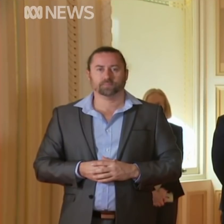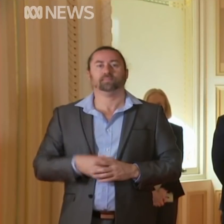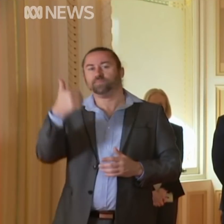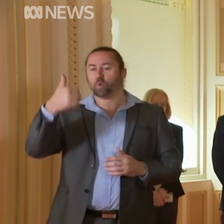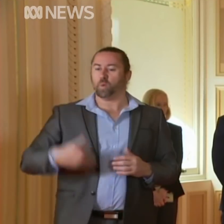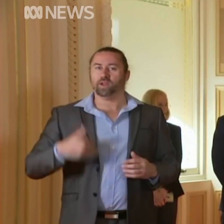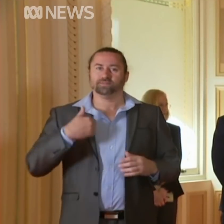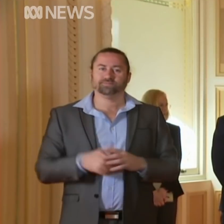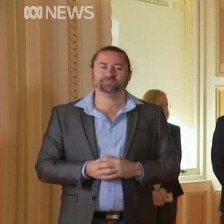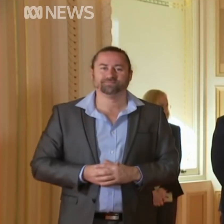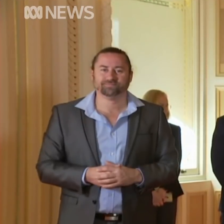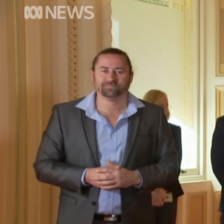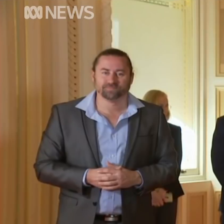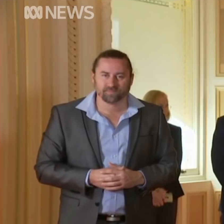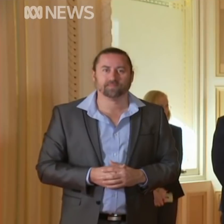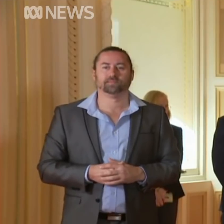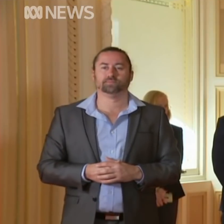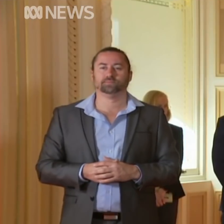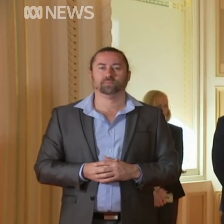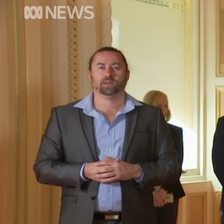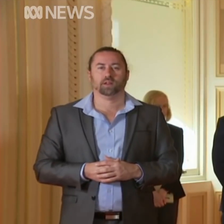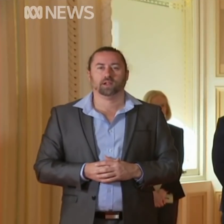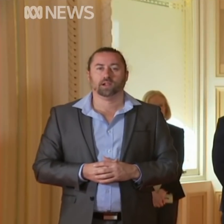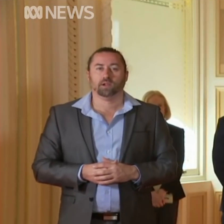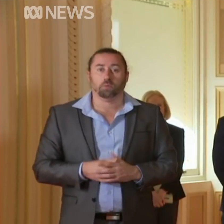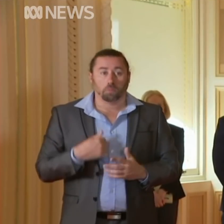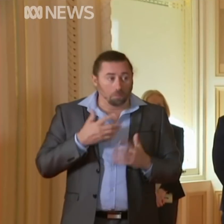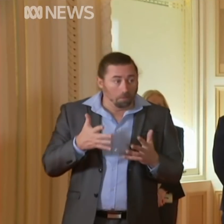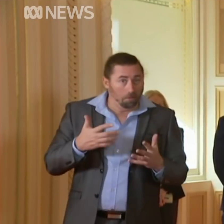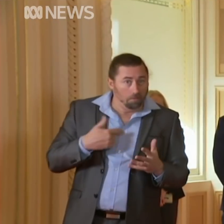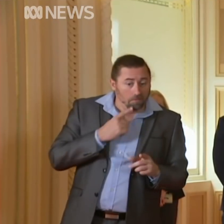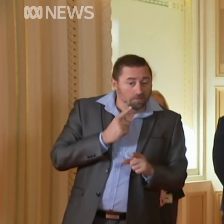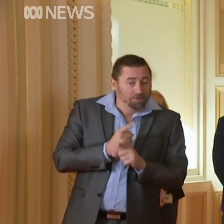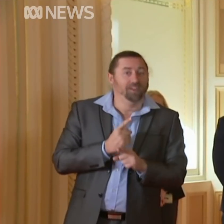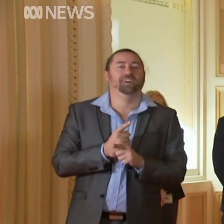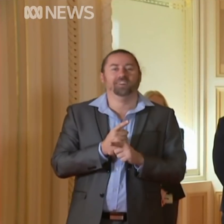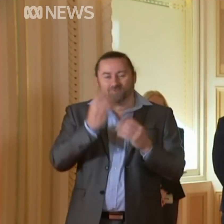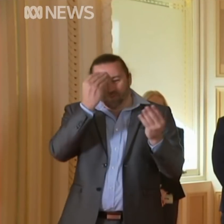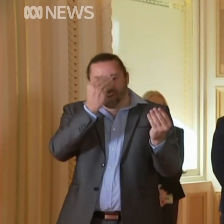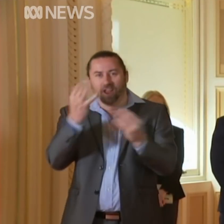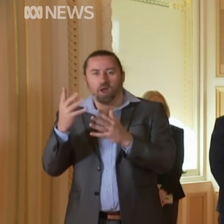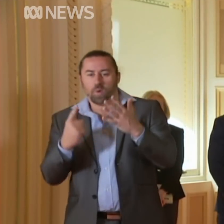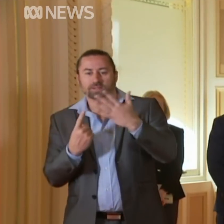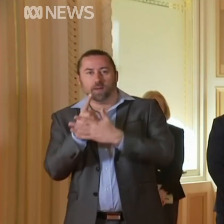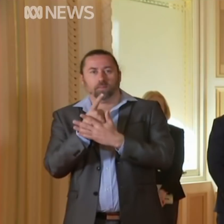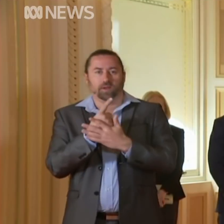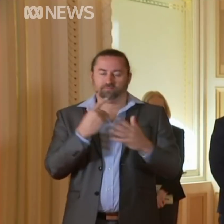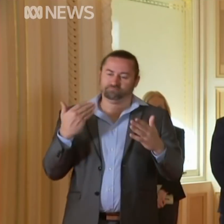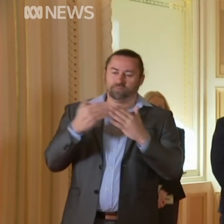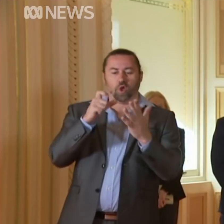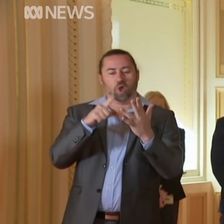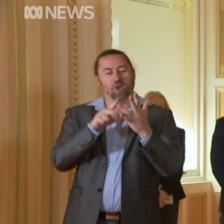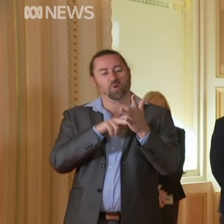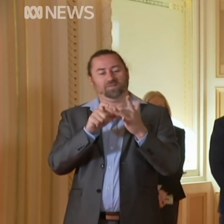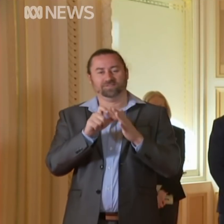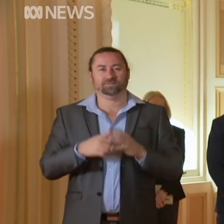Good morning. I may start, if I may, with an overall update around our operations in COVID. So